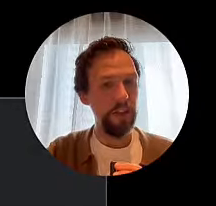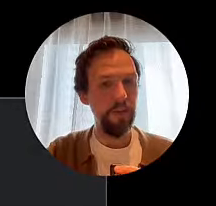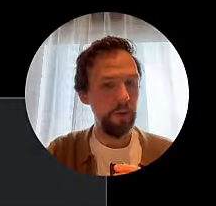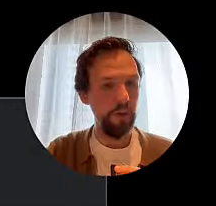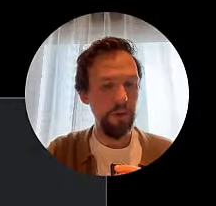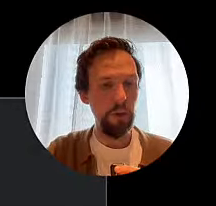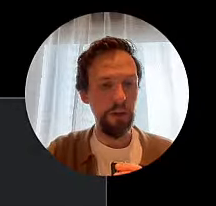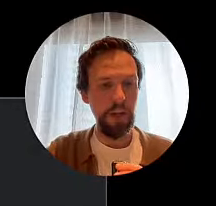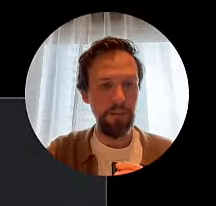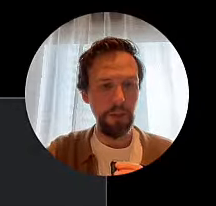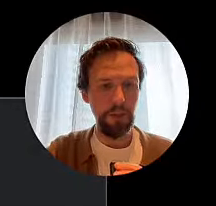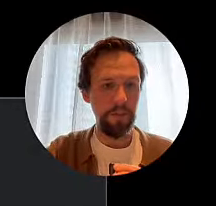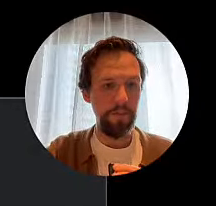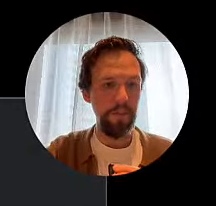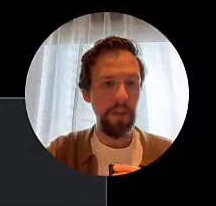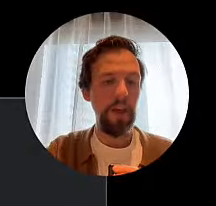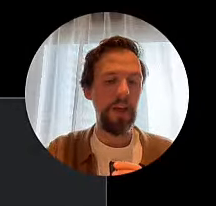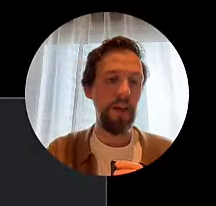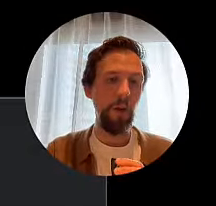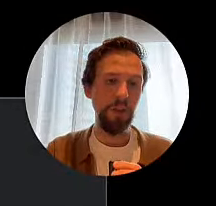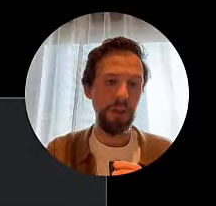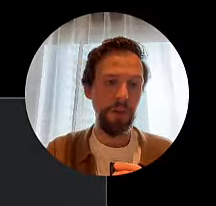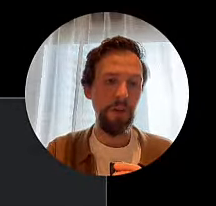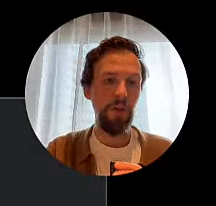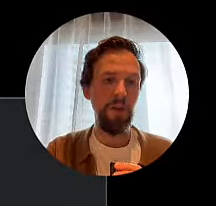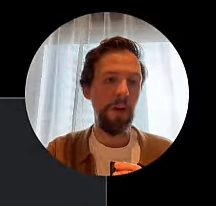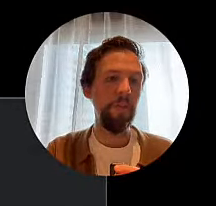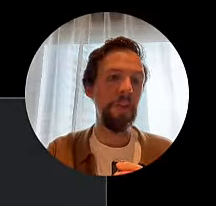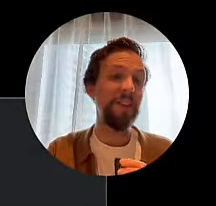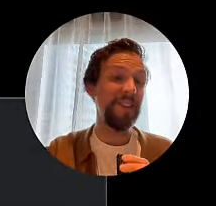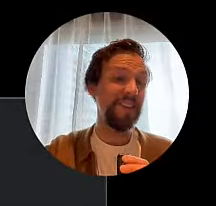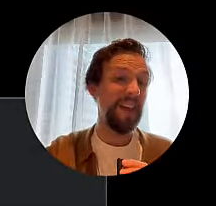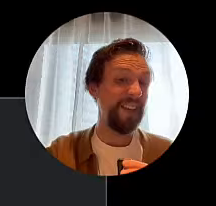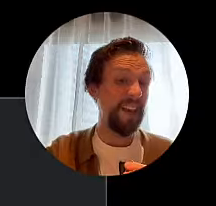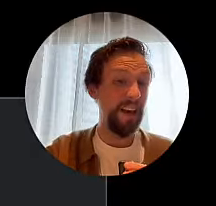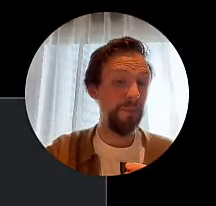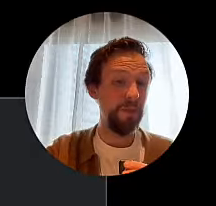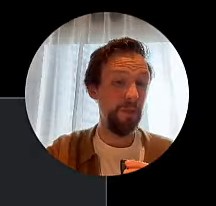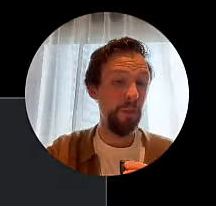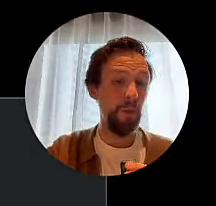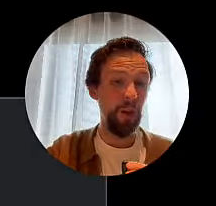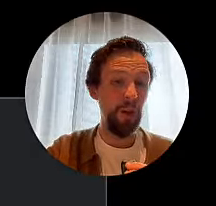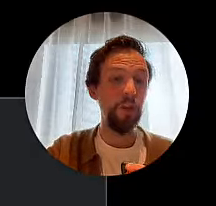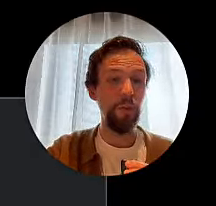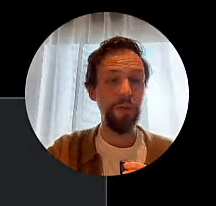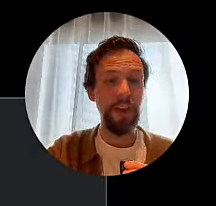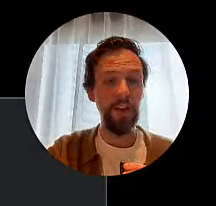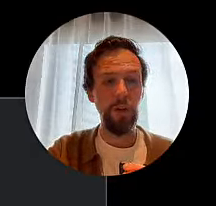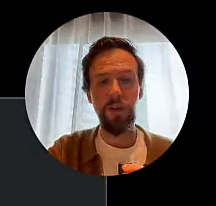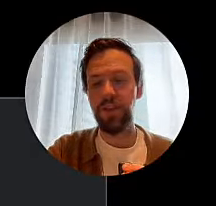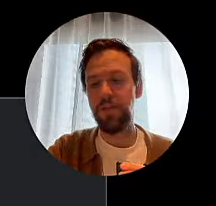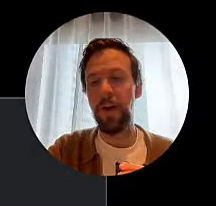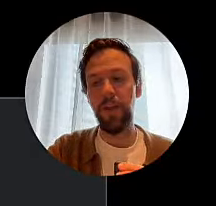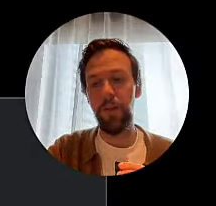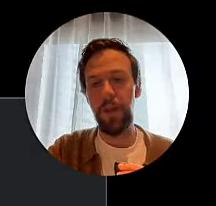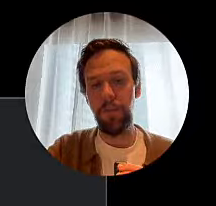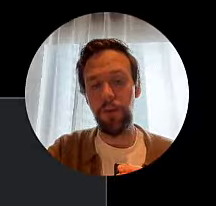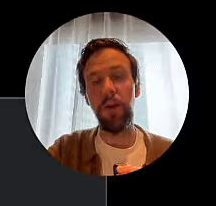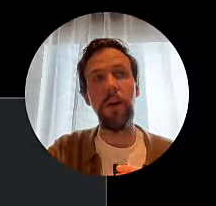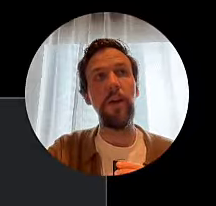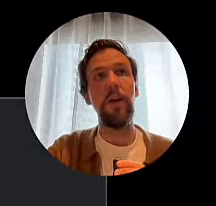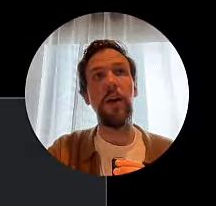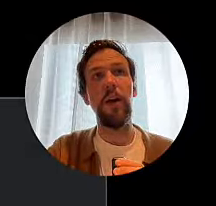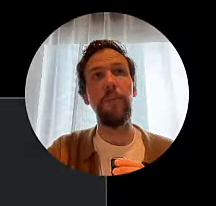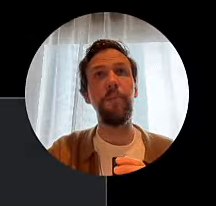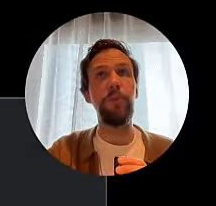if you can leave a review on the App Store. And then I also explain to them that that helps a lot with getting noticed by other